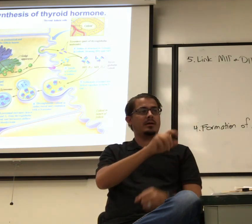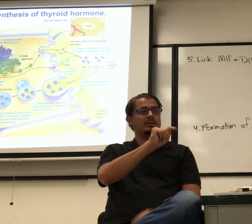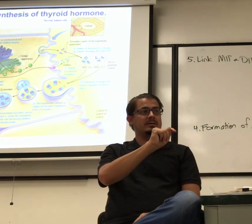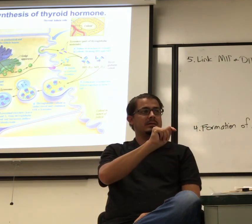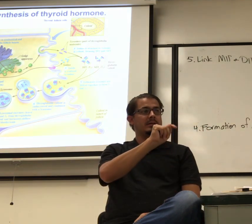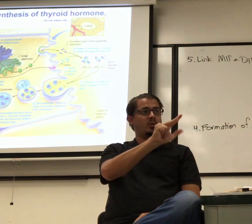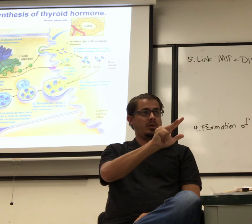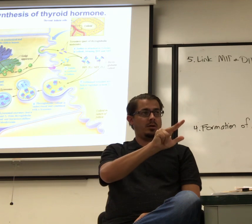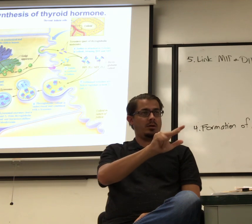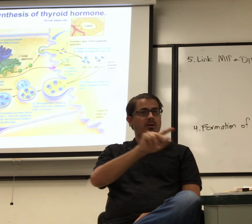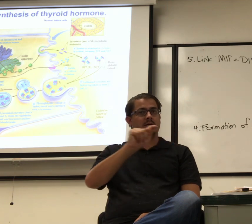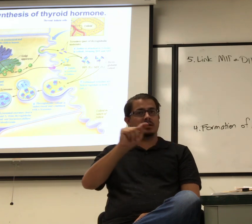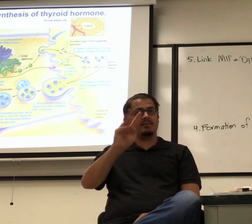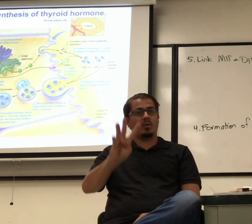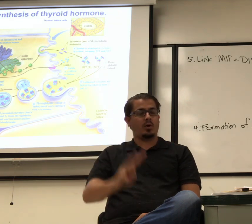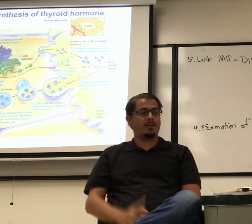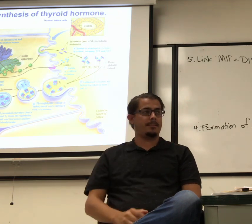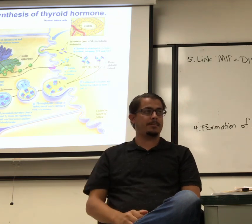forming